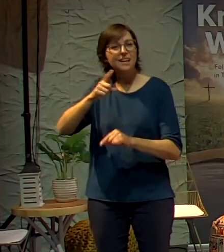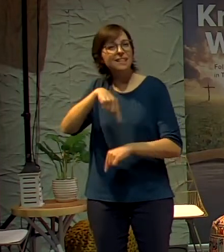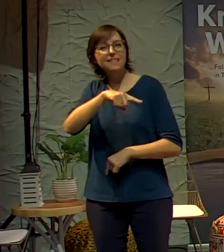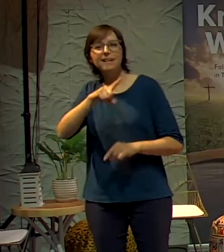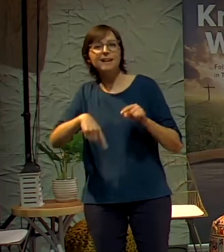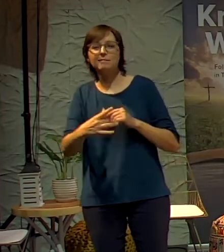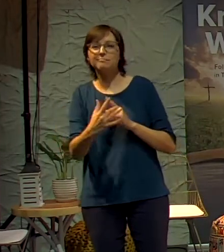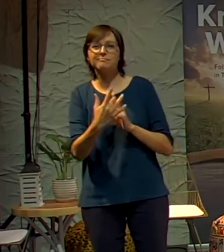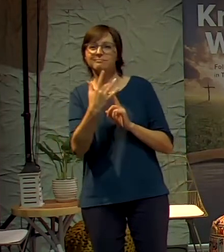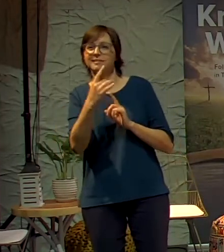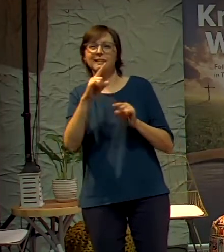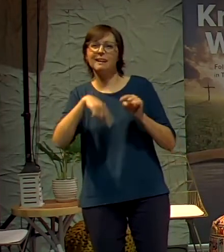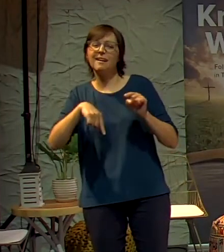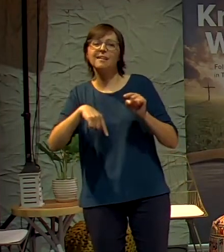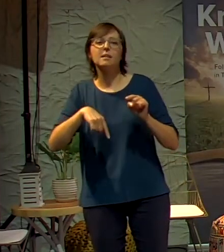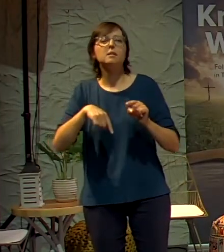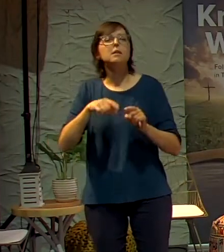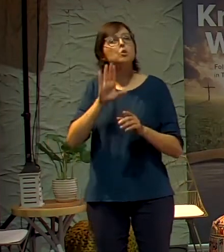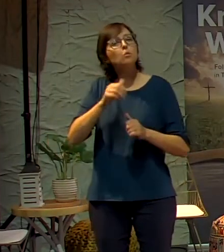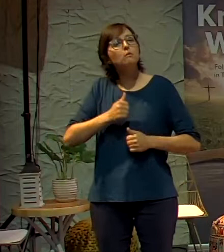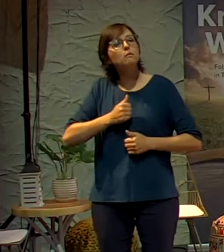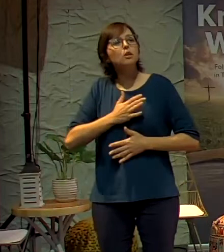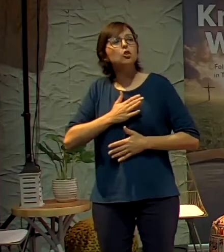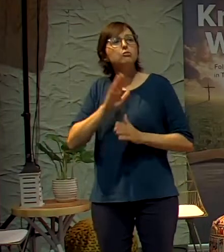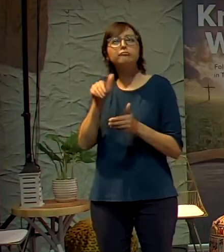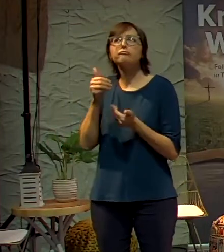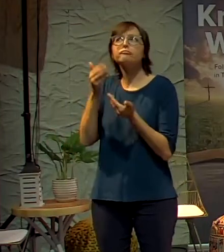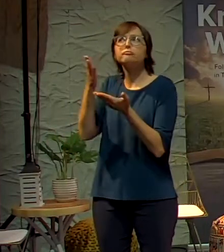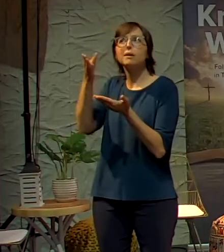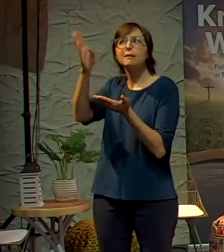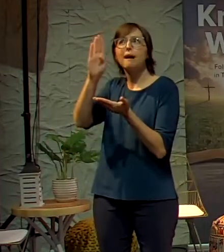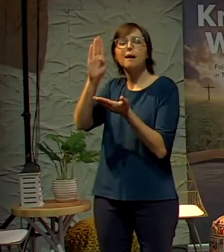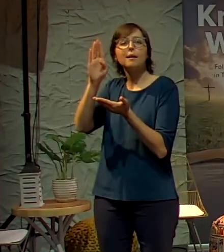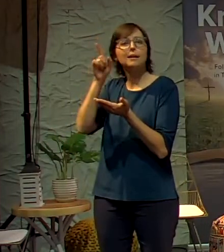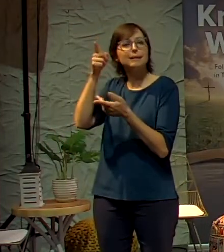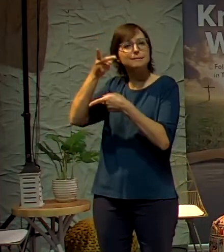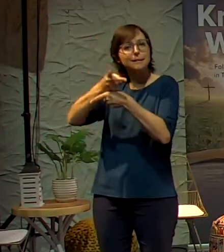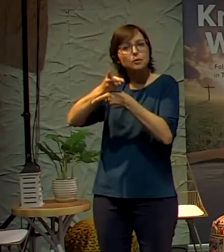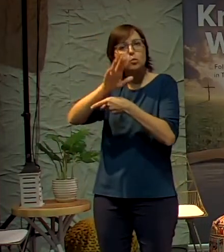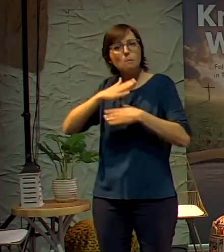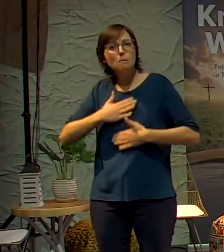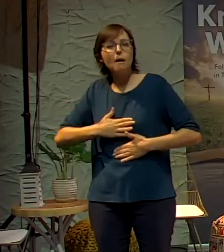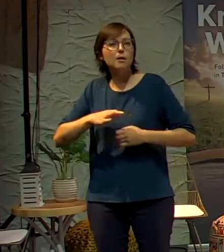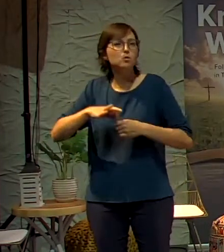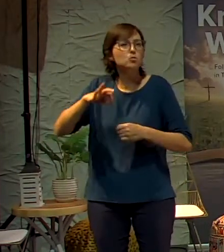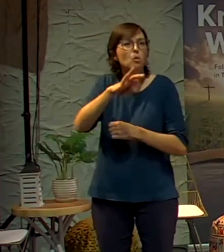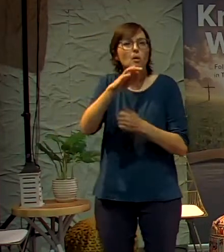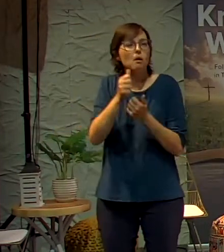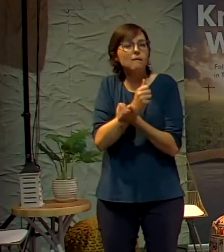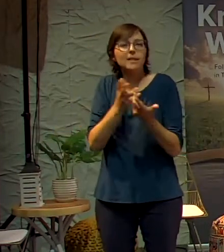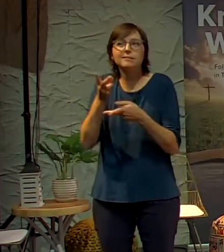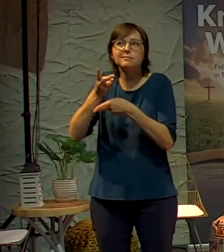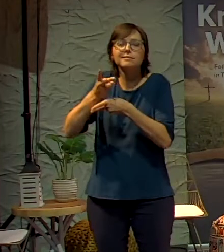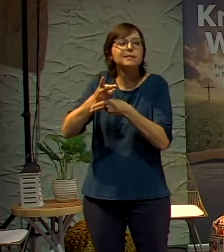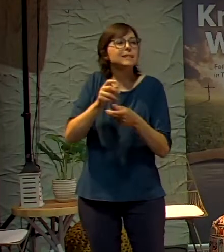God, who holds your entire life, body and soul, in his hands. We had a baptism yesterday. Michael